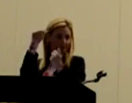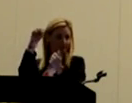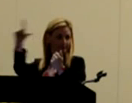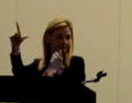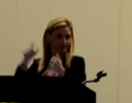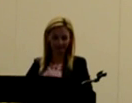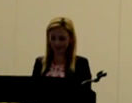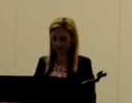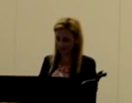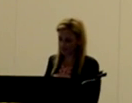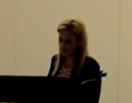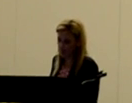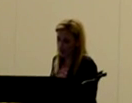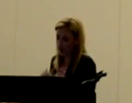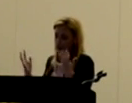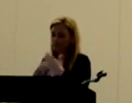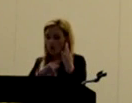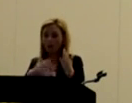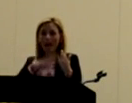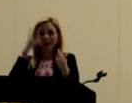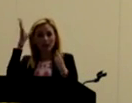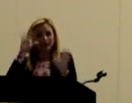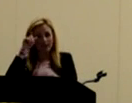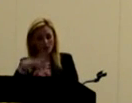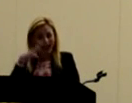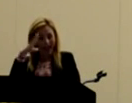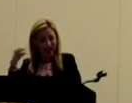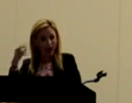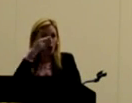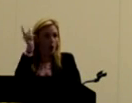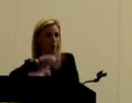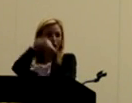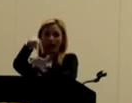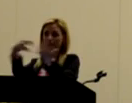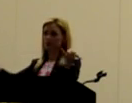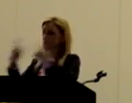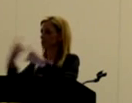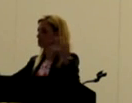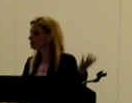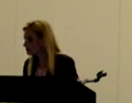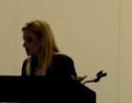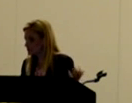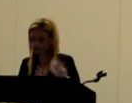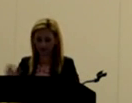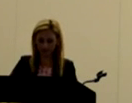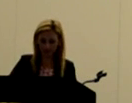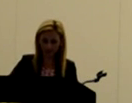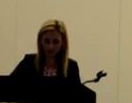and these, which I use with American Sign Language. It's what my parents did for me, and look where I am today.